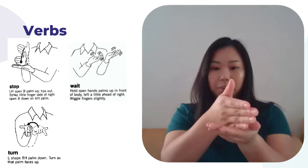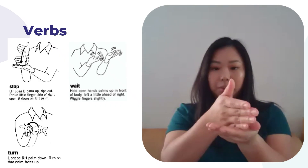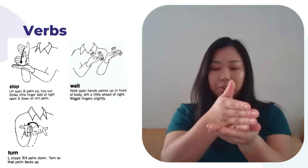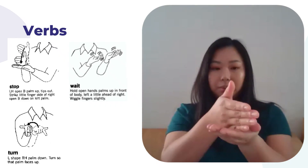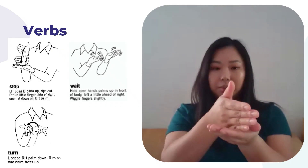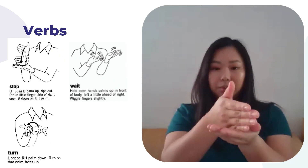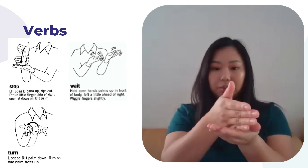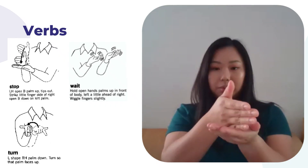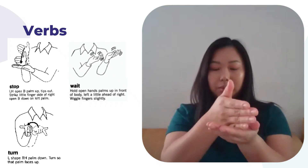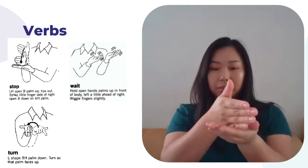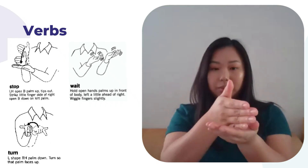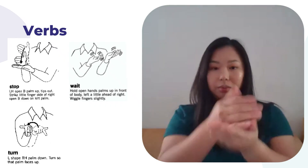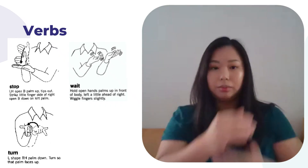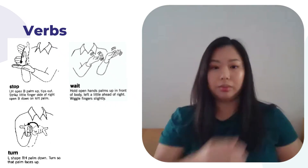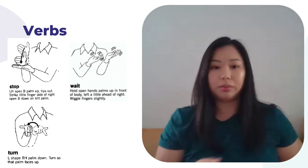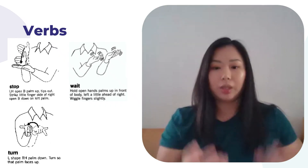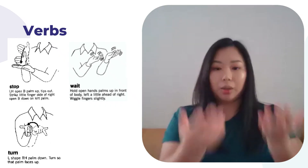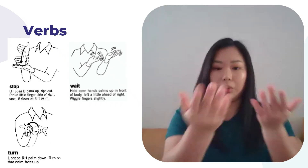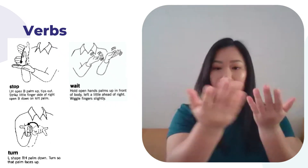stop,